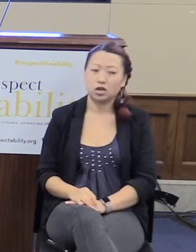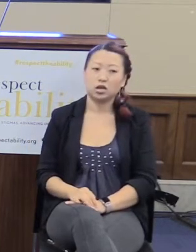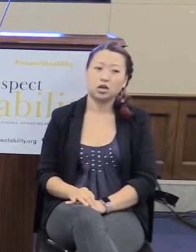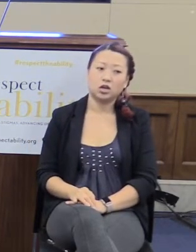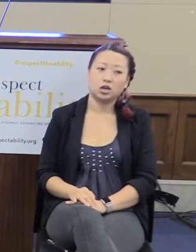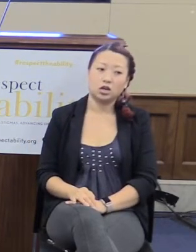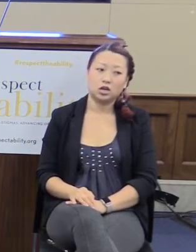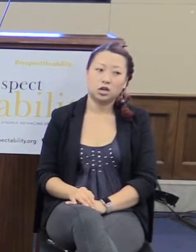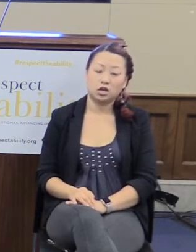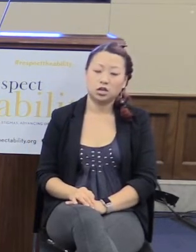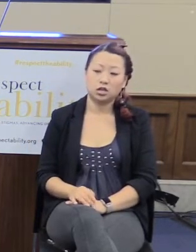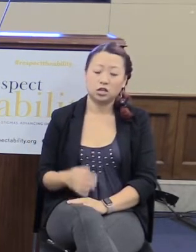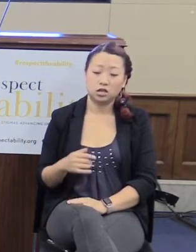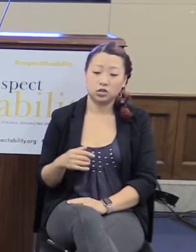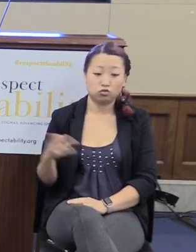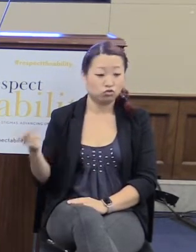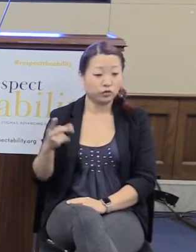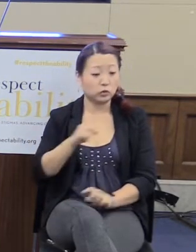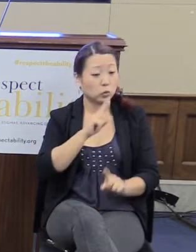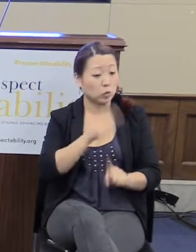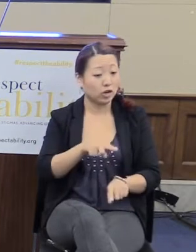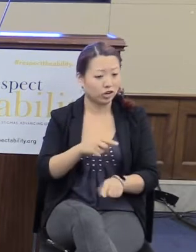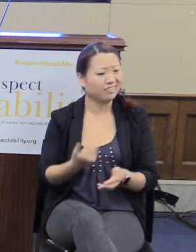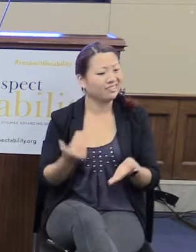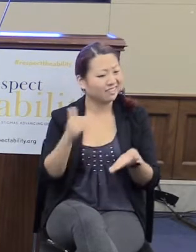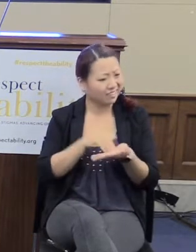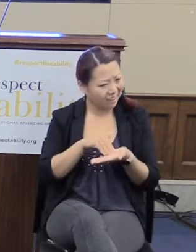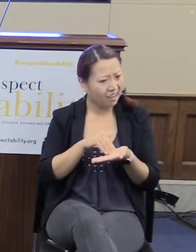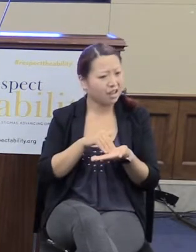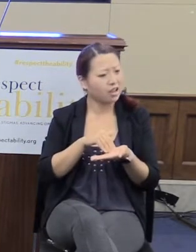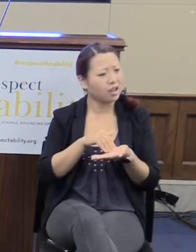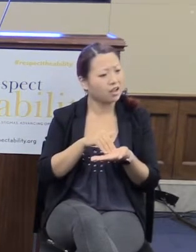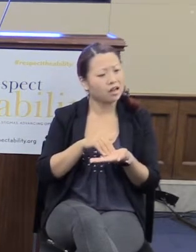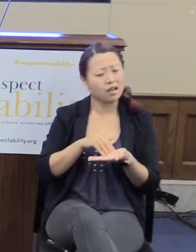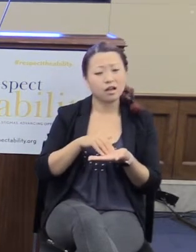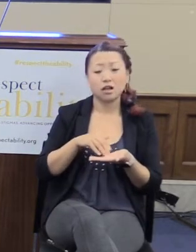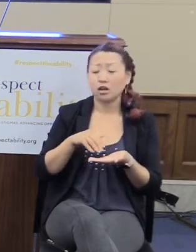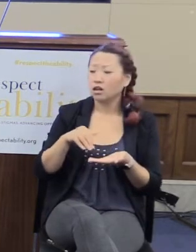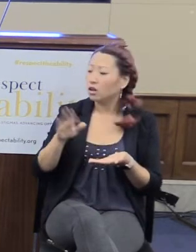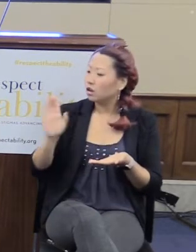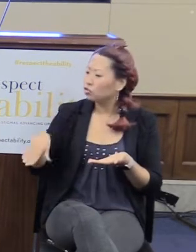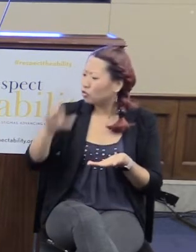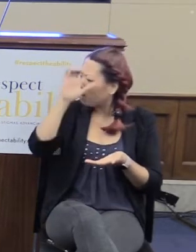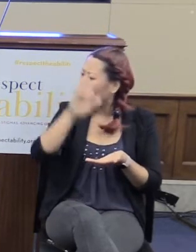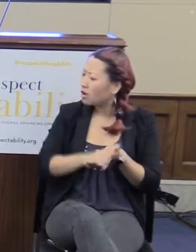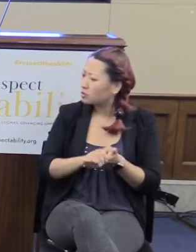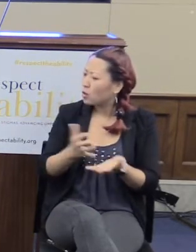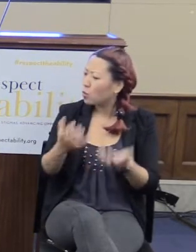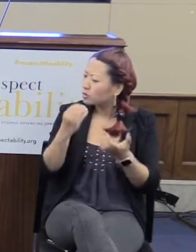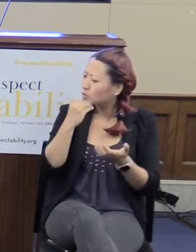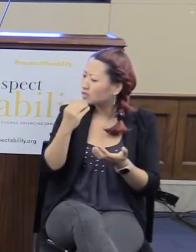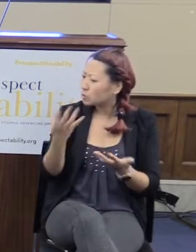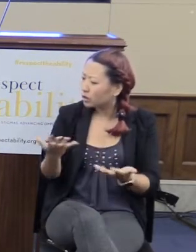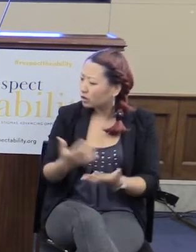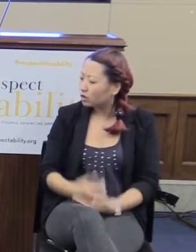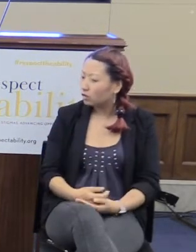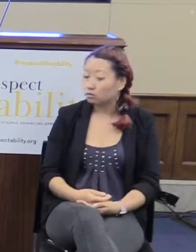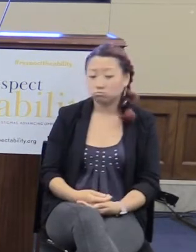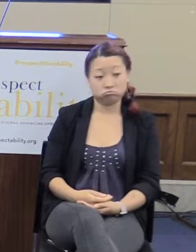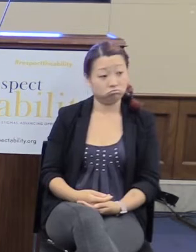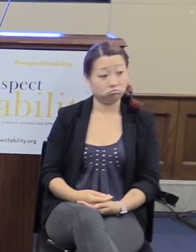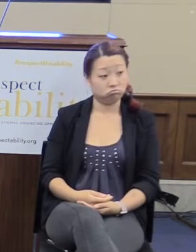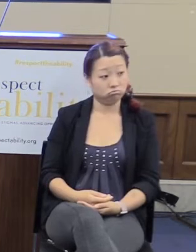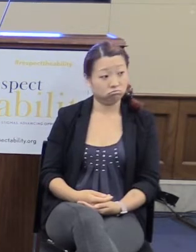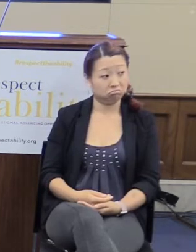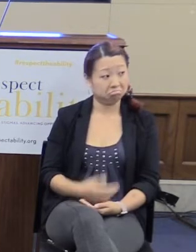And when we were ordering, they were asking my wife, "What does your husband wants to offer?" That's funny, isn't